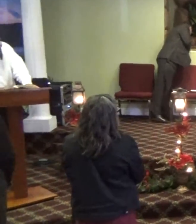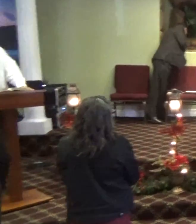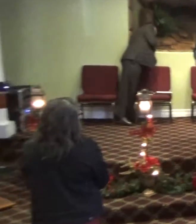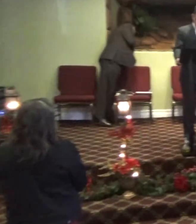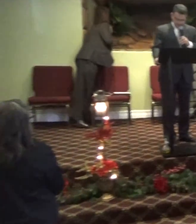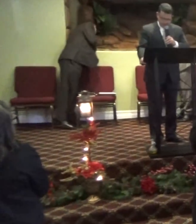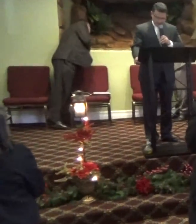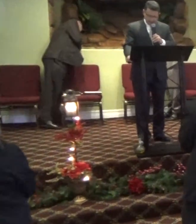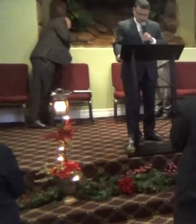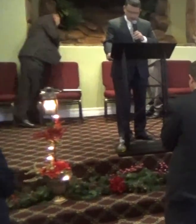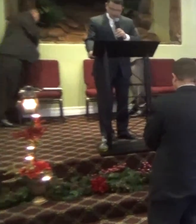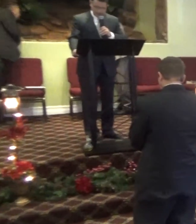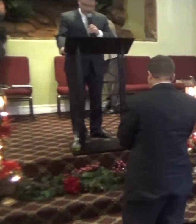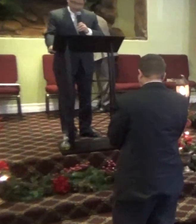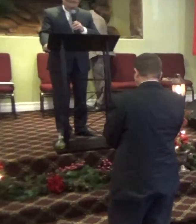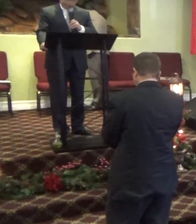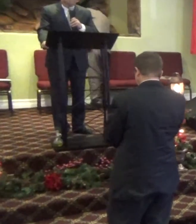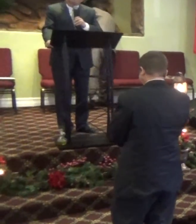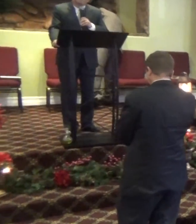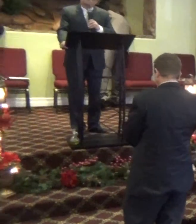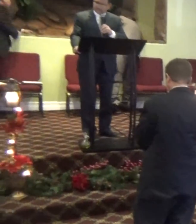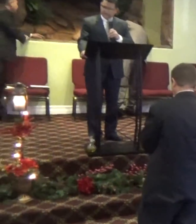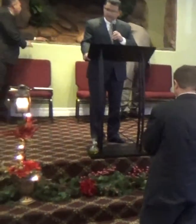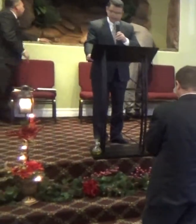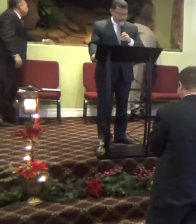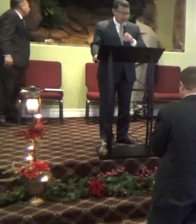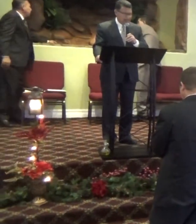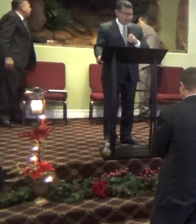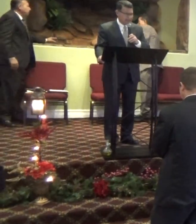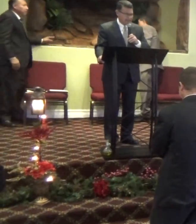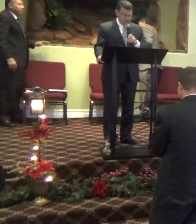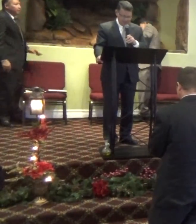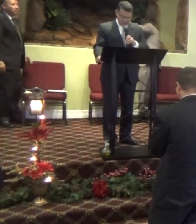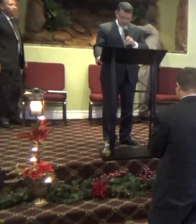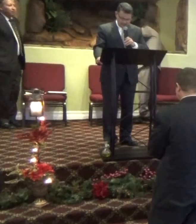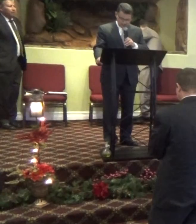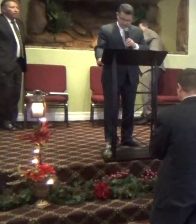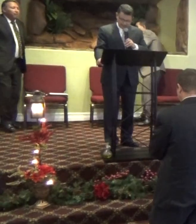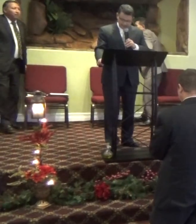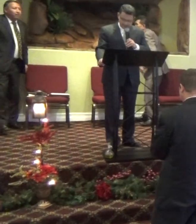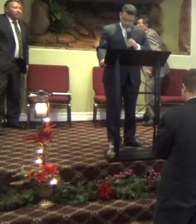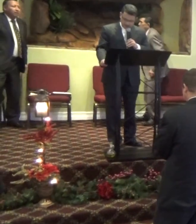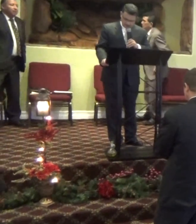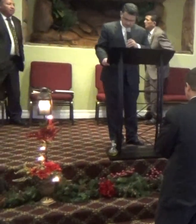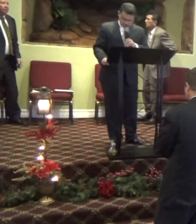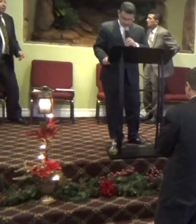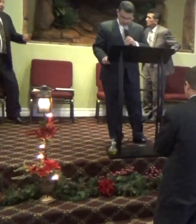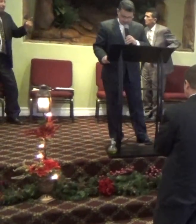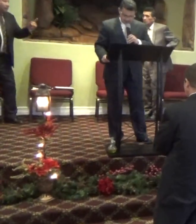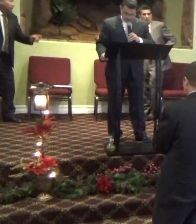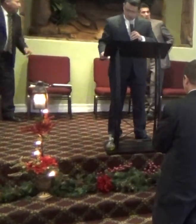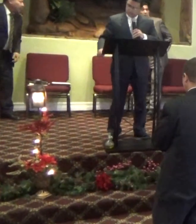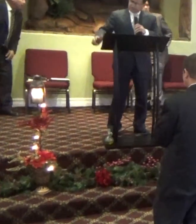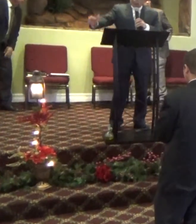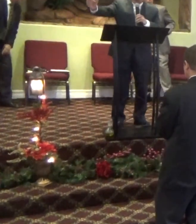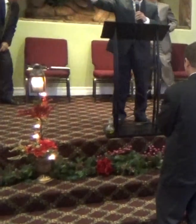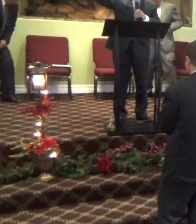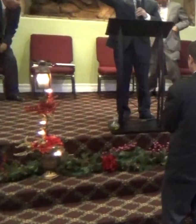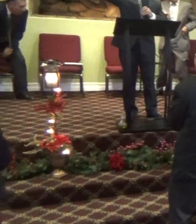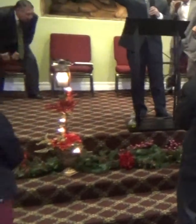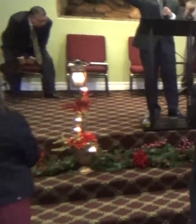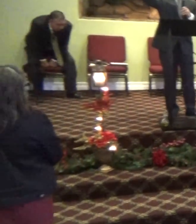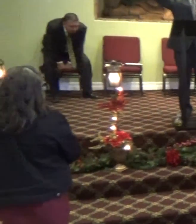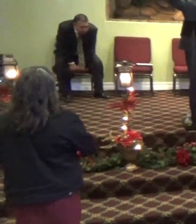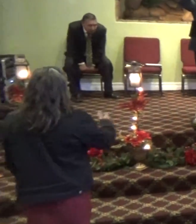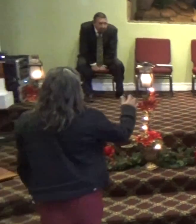obedience to God. Y queremos felicitarlos. And we want to congratulate them. Damos gracias a Dios. We thank God. Quiero pedirles que